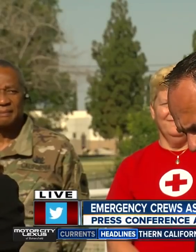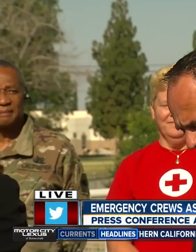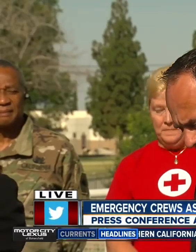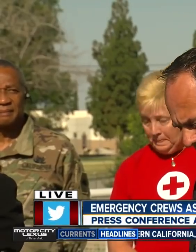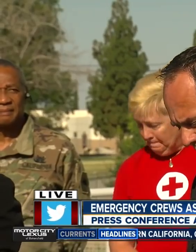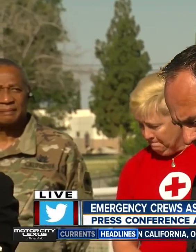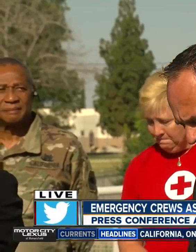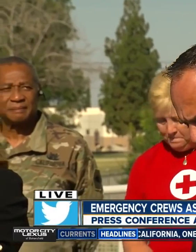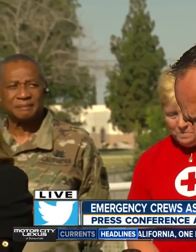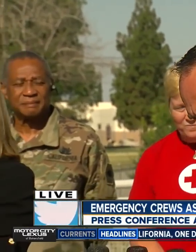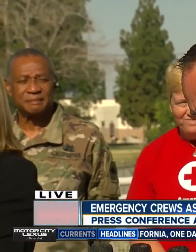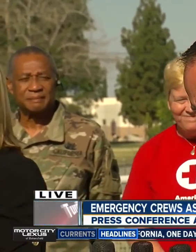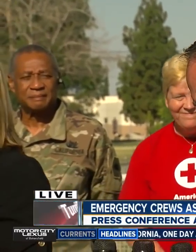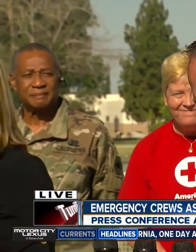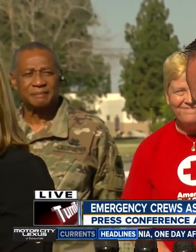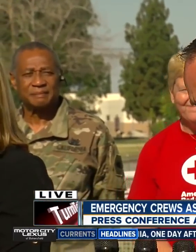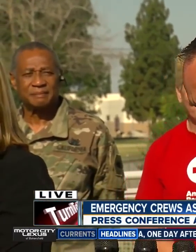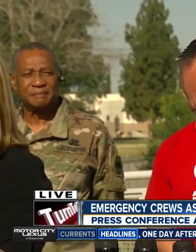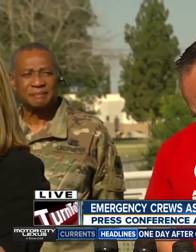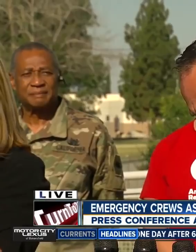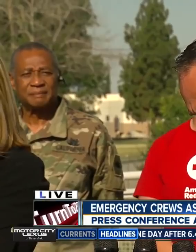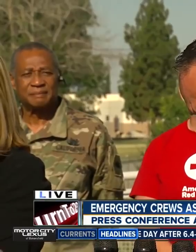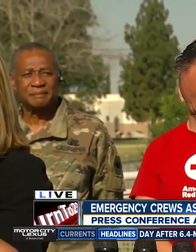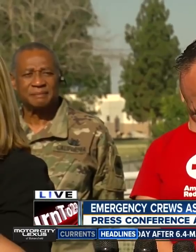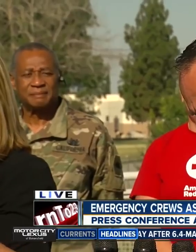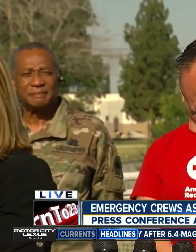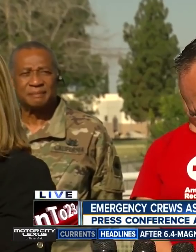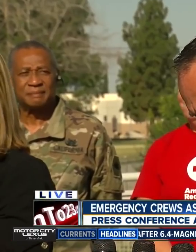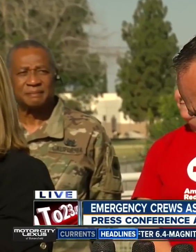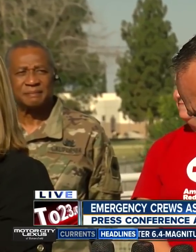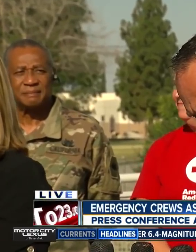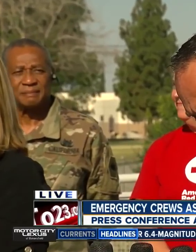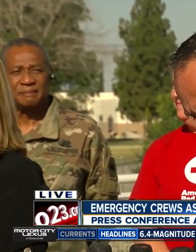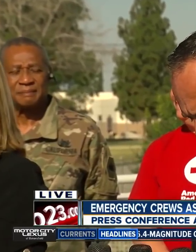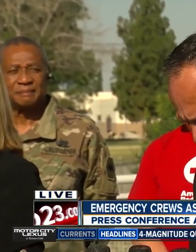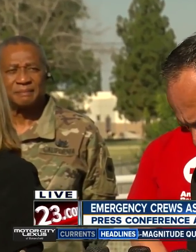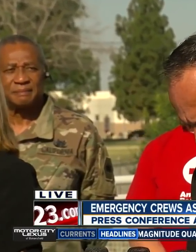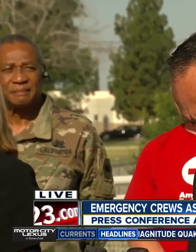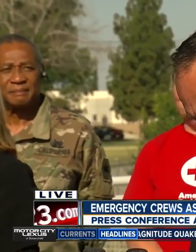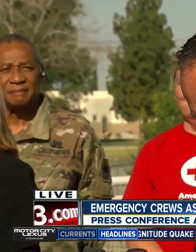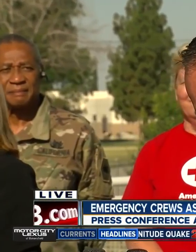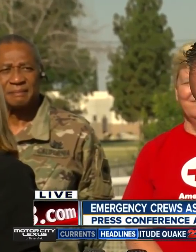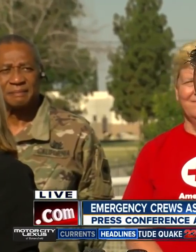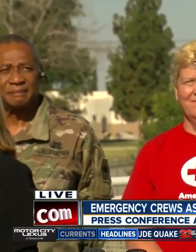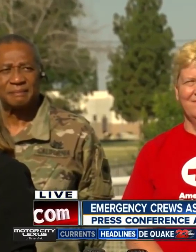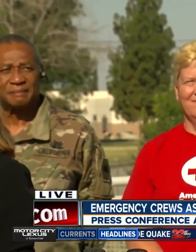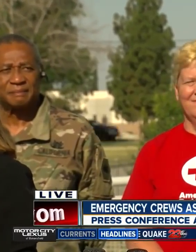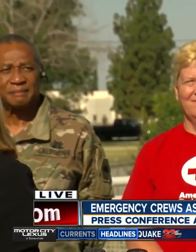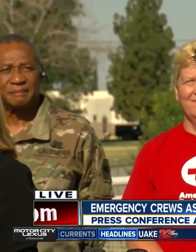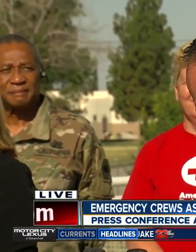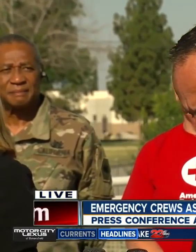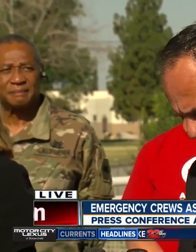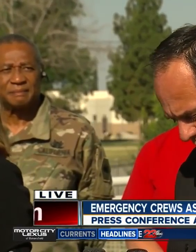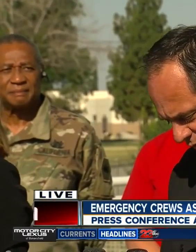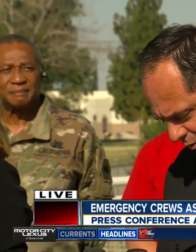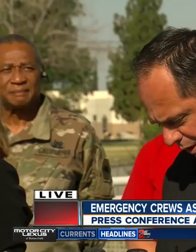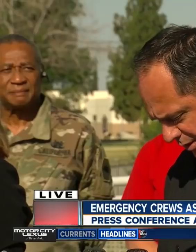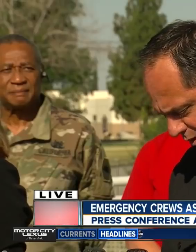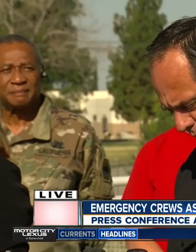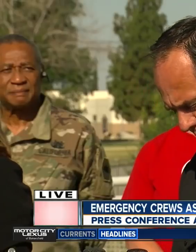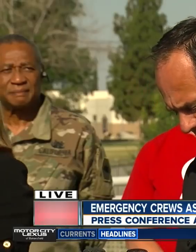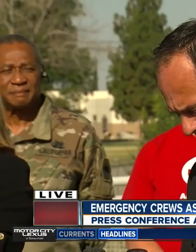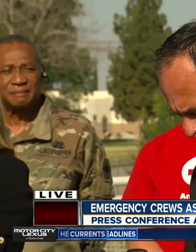down a few of the agencies we have here at the EOC. Kern County Fire, Kern County Sheriff, Public Works